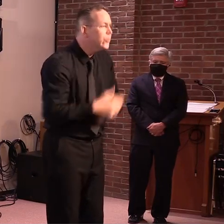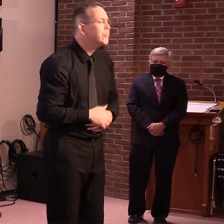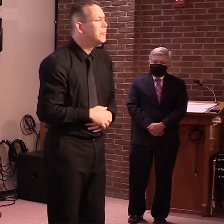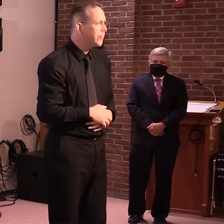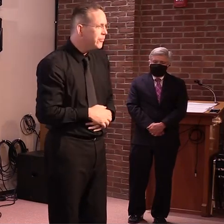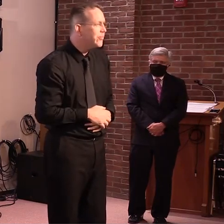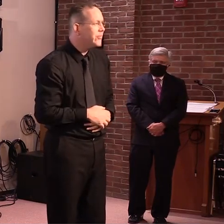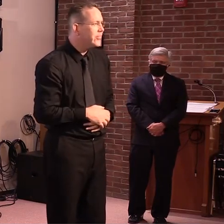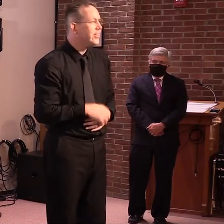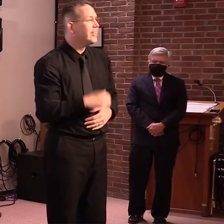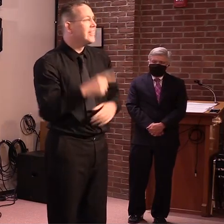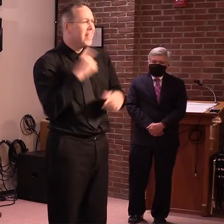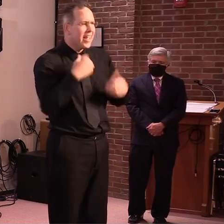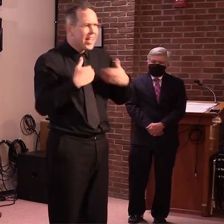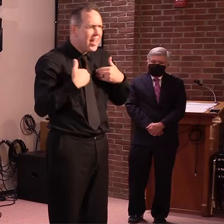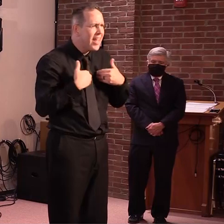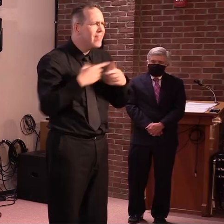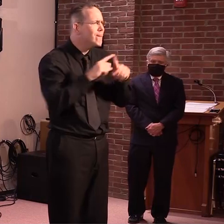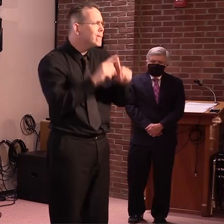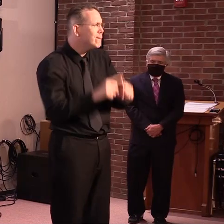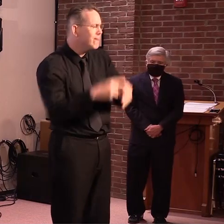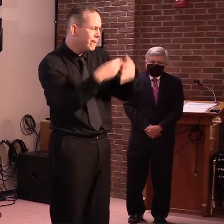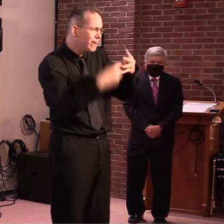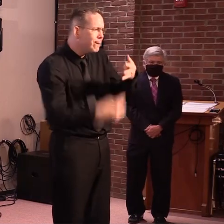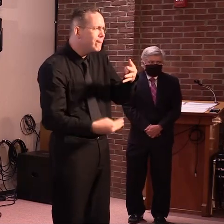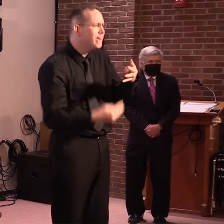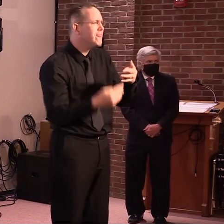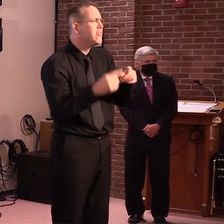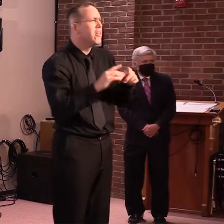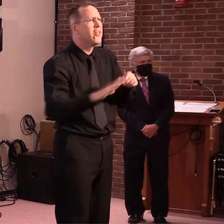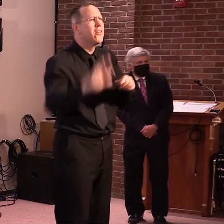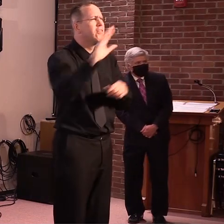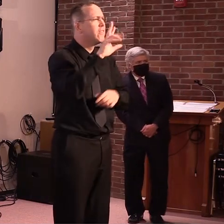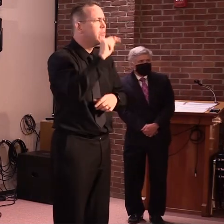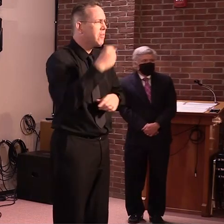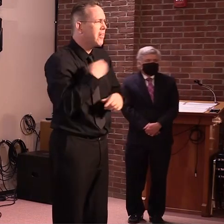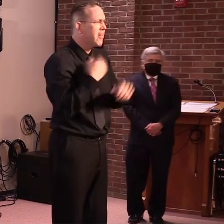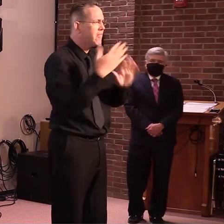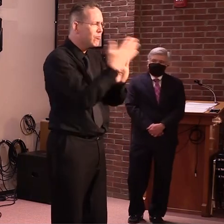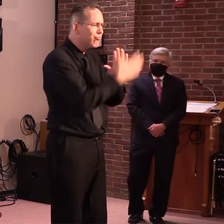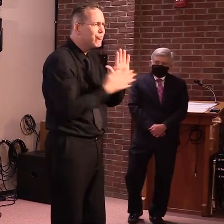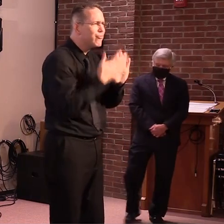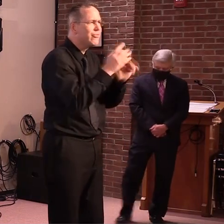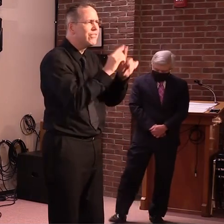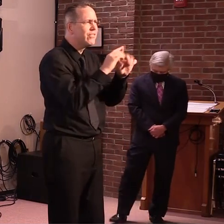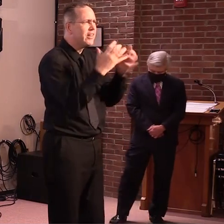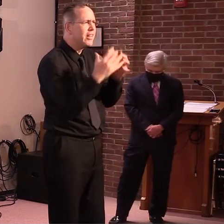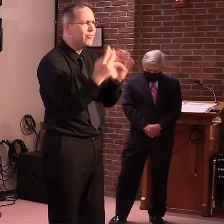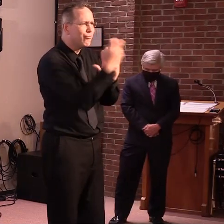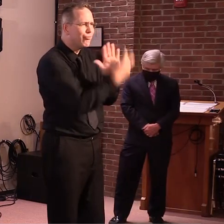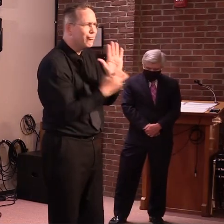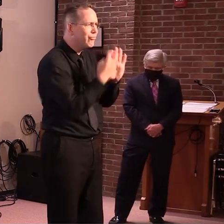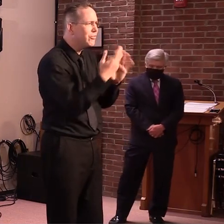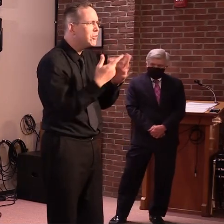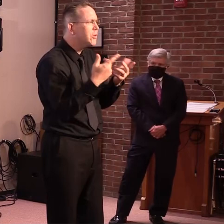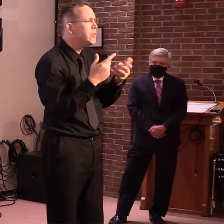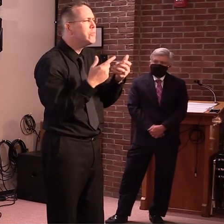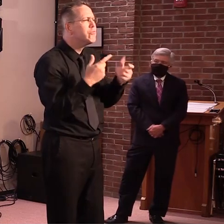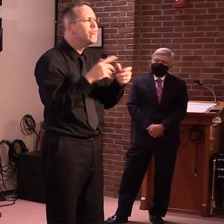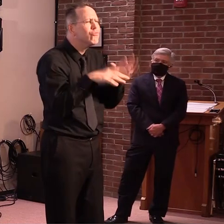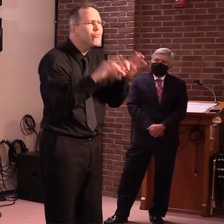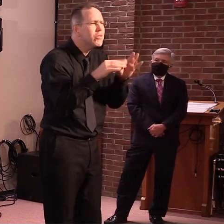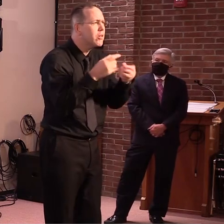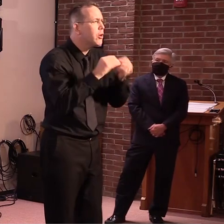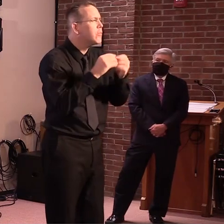of 95% of Vermonters, and they enroll the greatest number of Vermont students of any college in the state. They were also the first college in Vermont